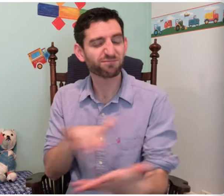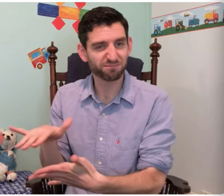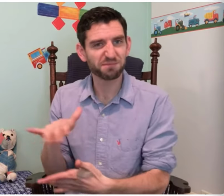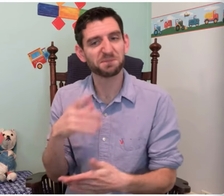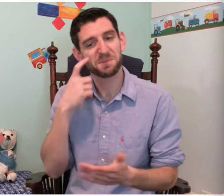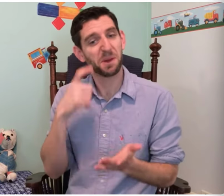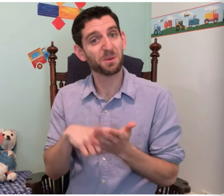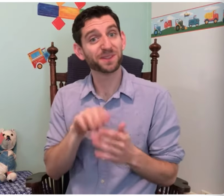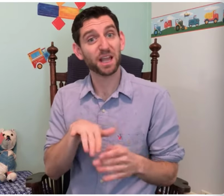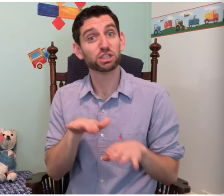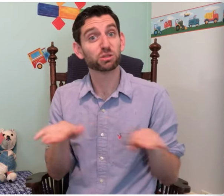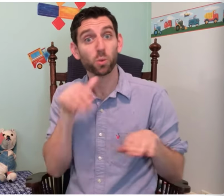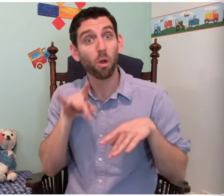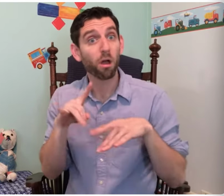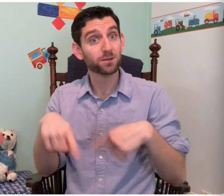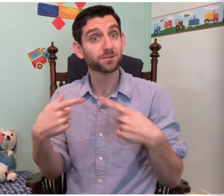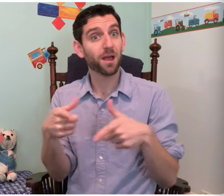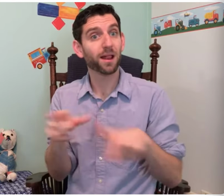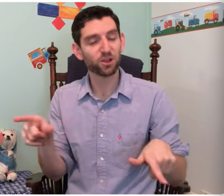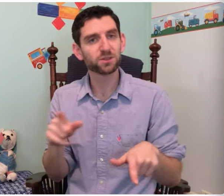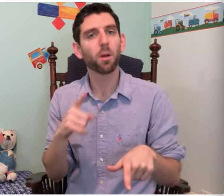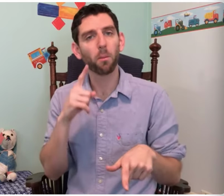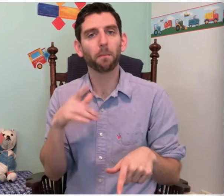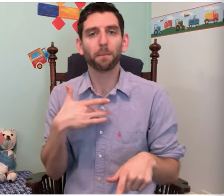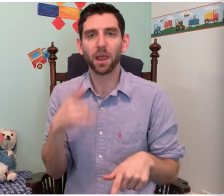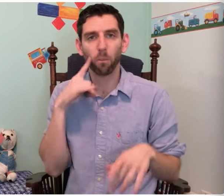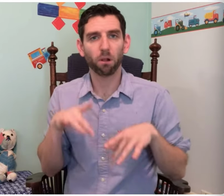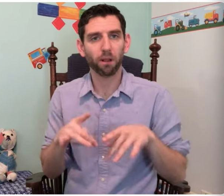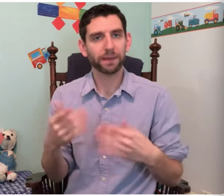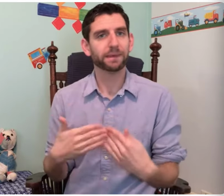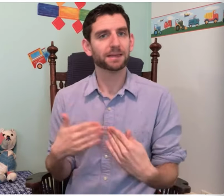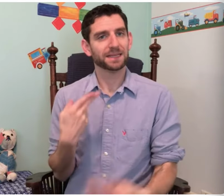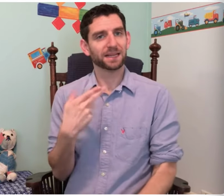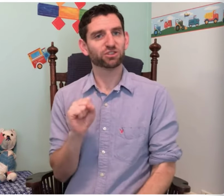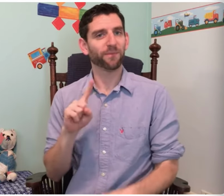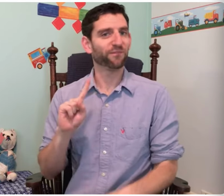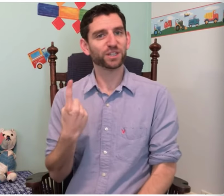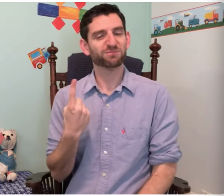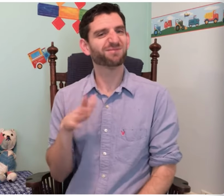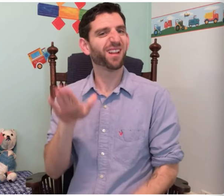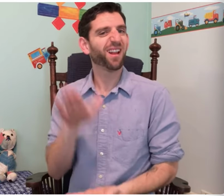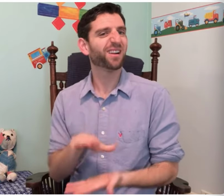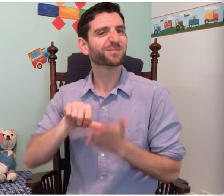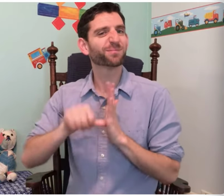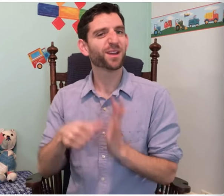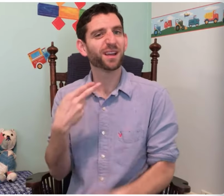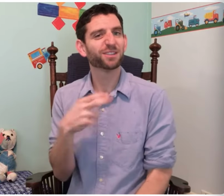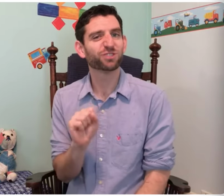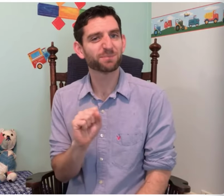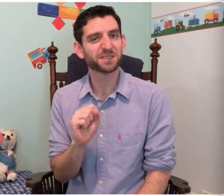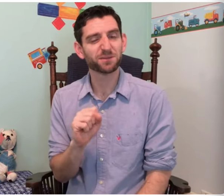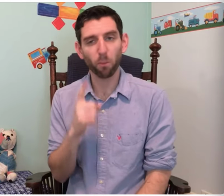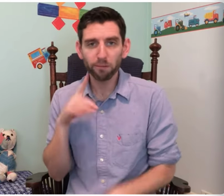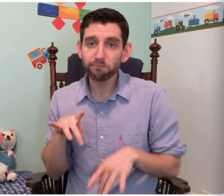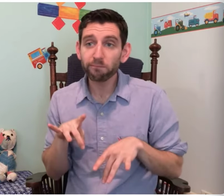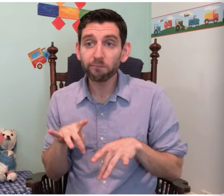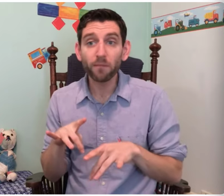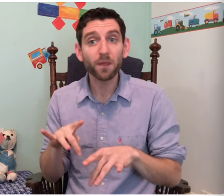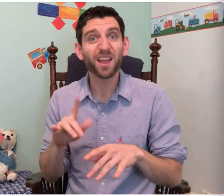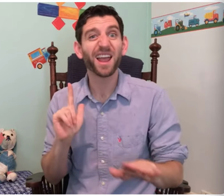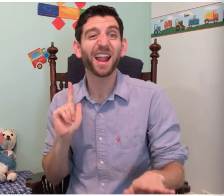And children tend to pick up on easier hand shapes after research was done.